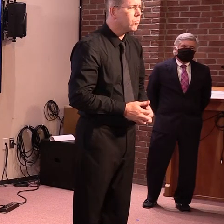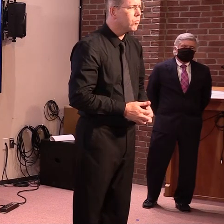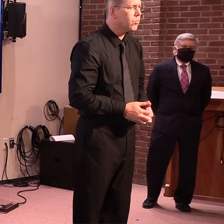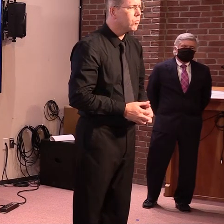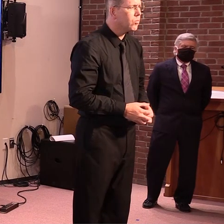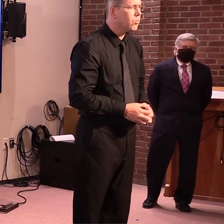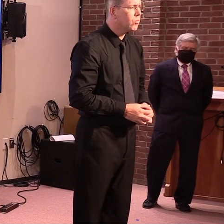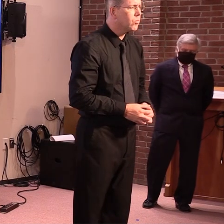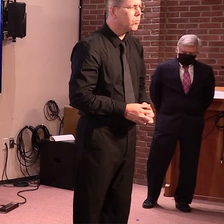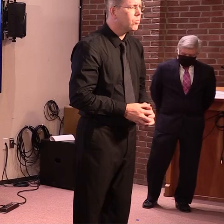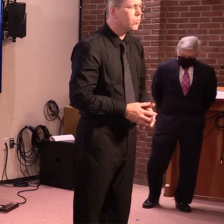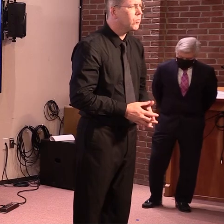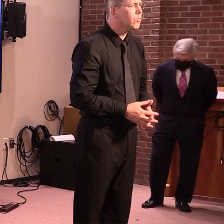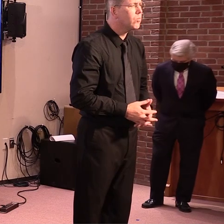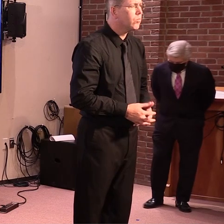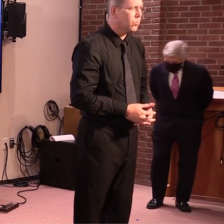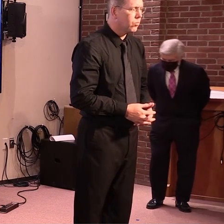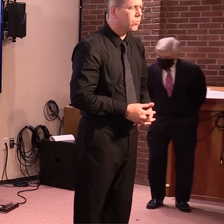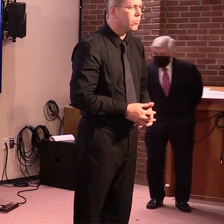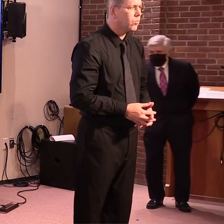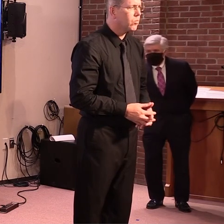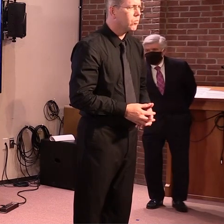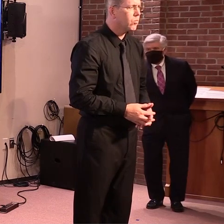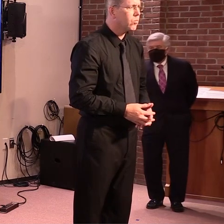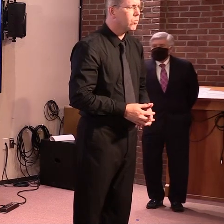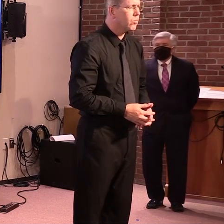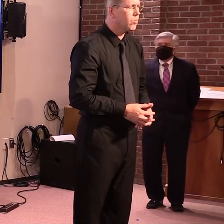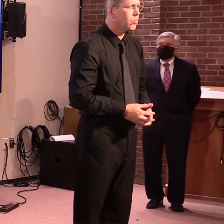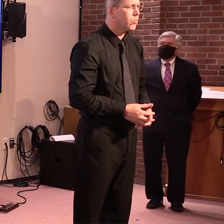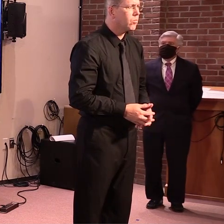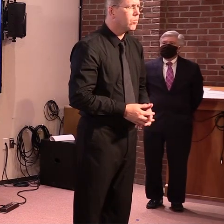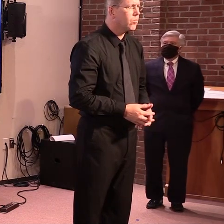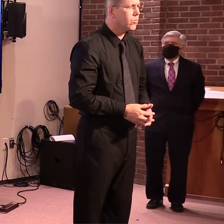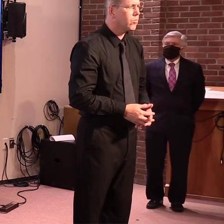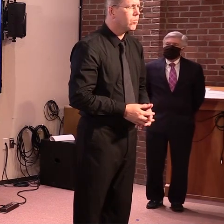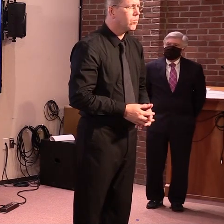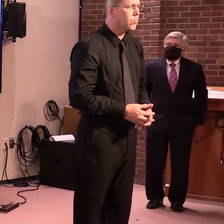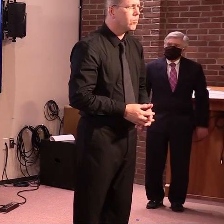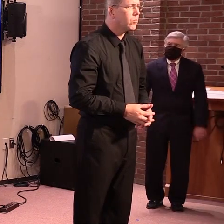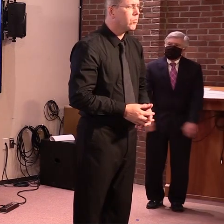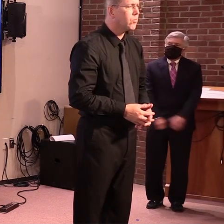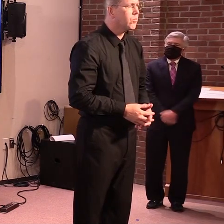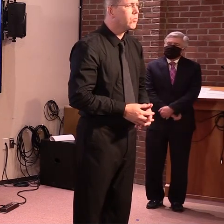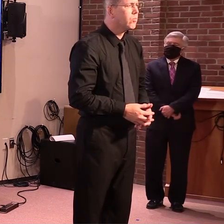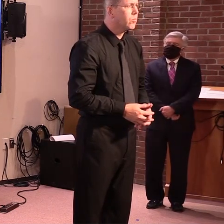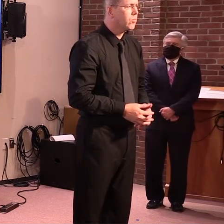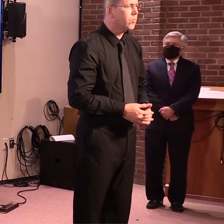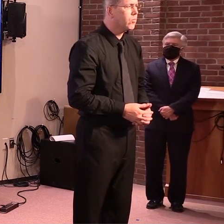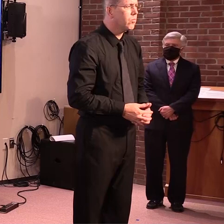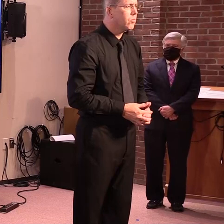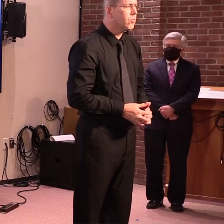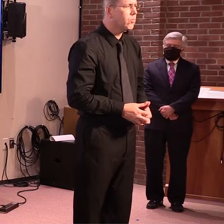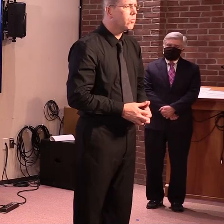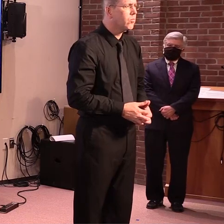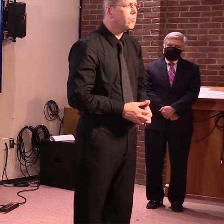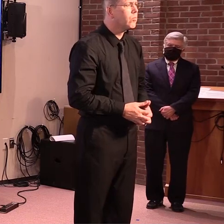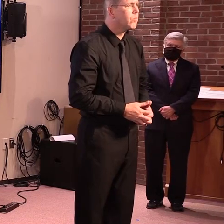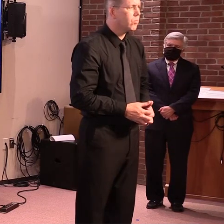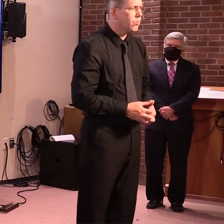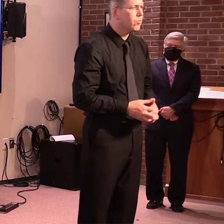many cases, they're also unionized, so they have some reassurance of reemployment. So again,